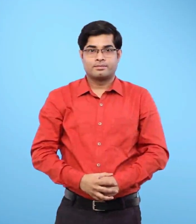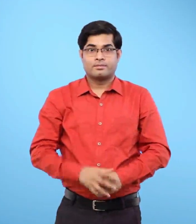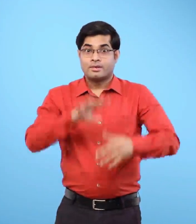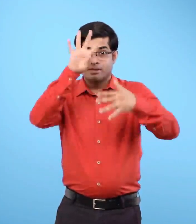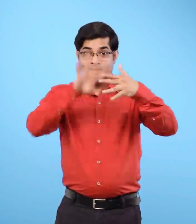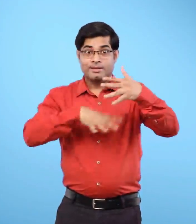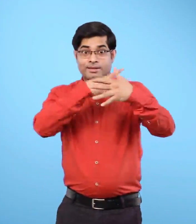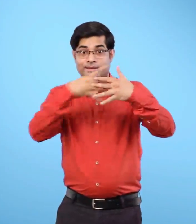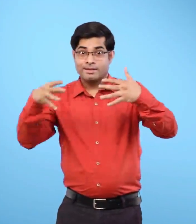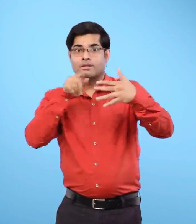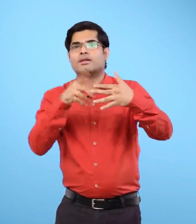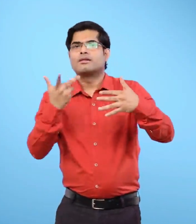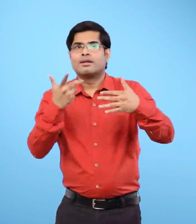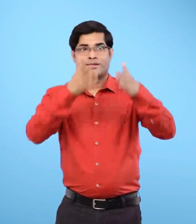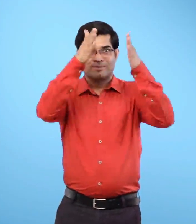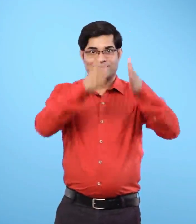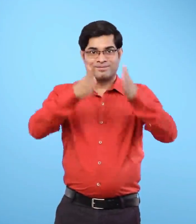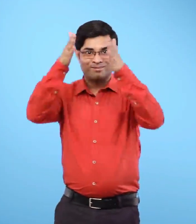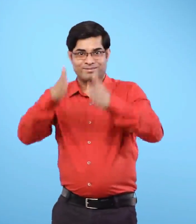The table has 2 columns and 5 rows.